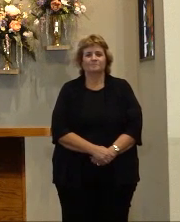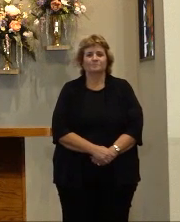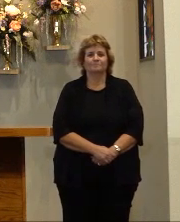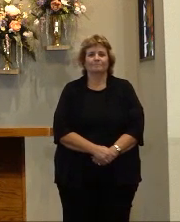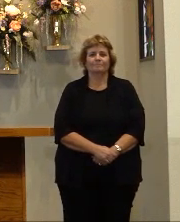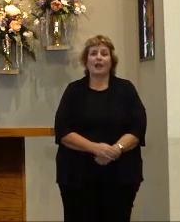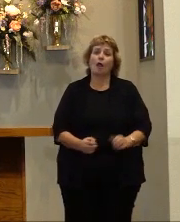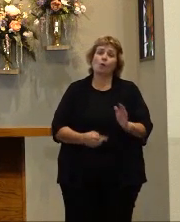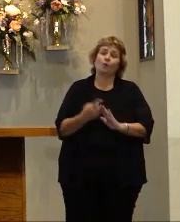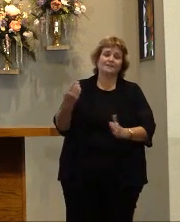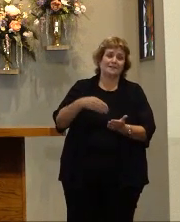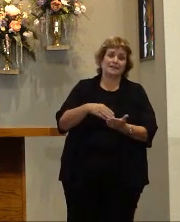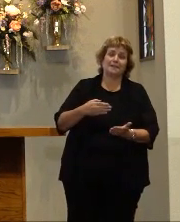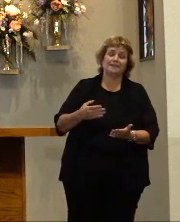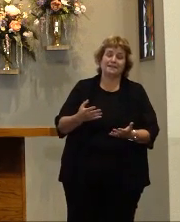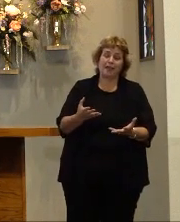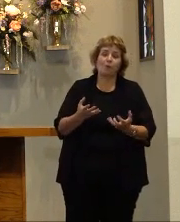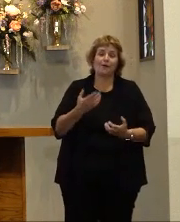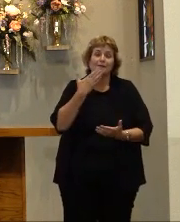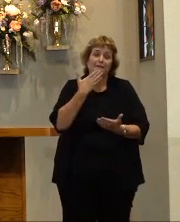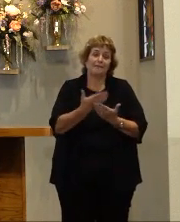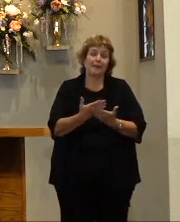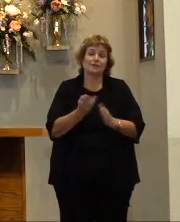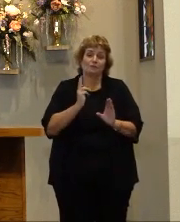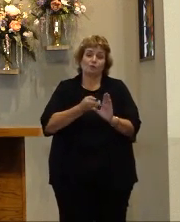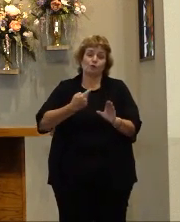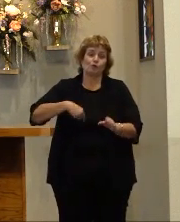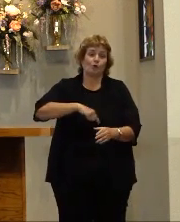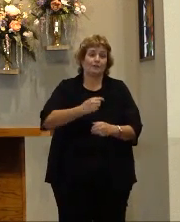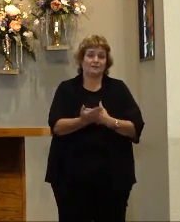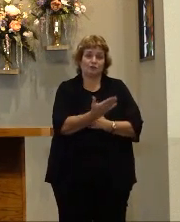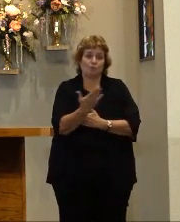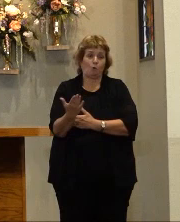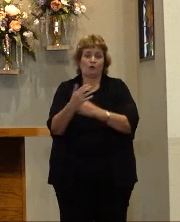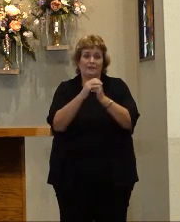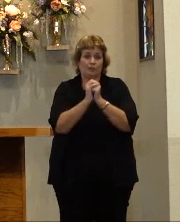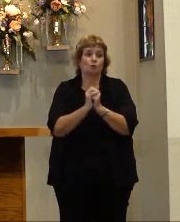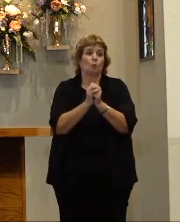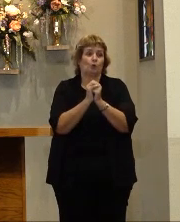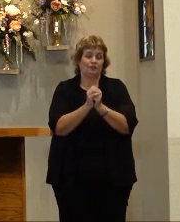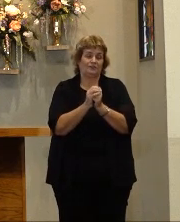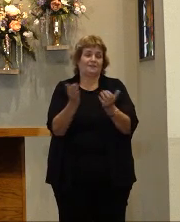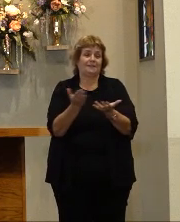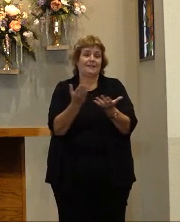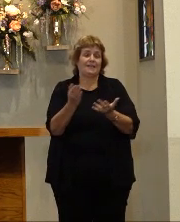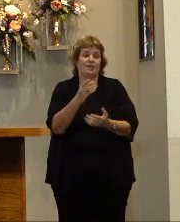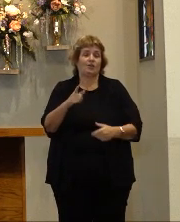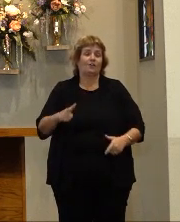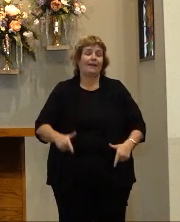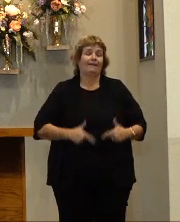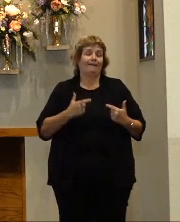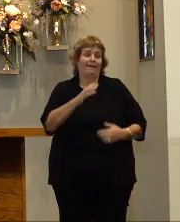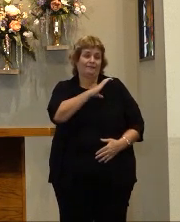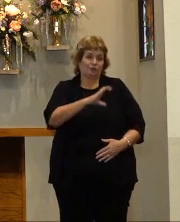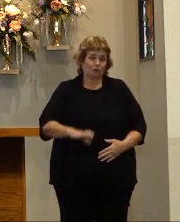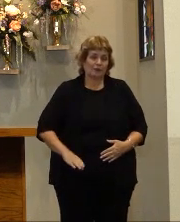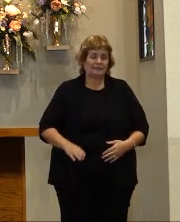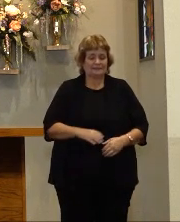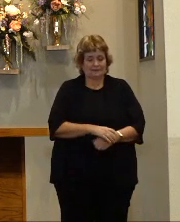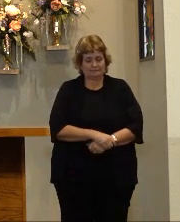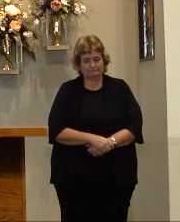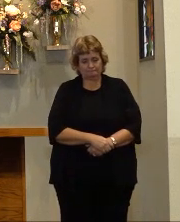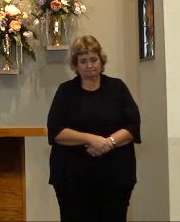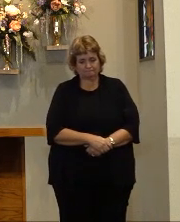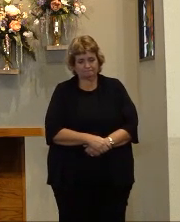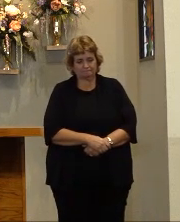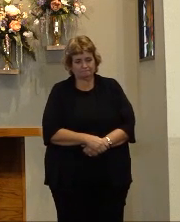Once again, I want to thank you for joining us in worship this morning here at Life in Christ. We